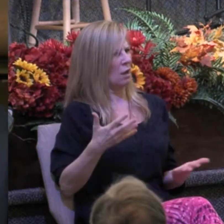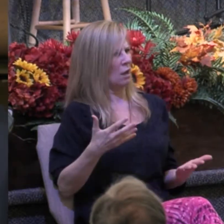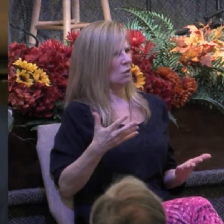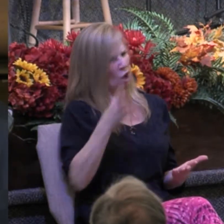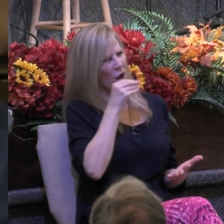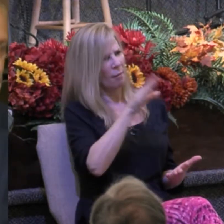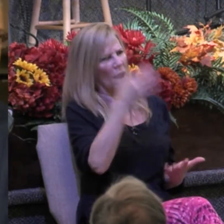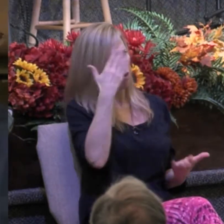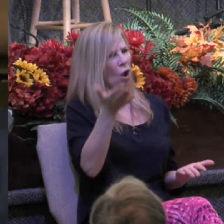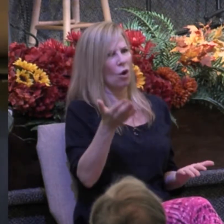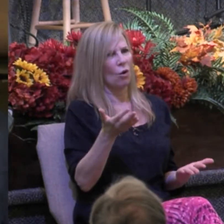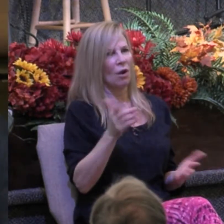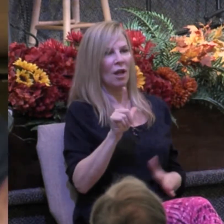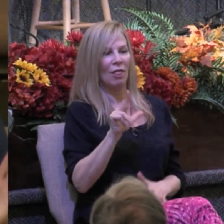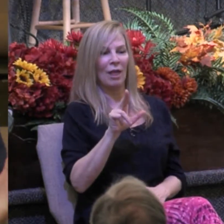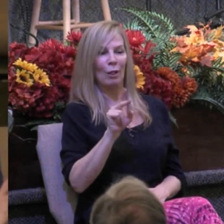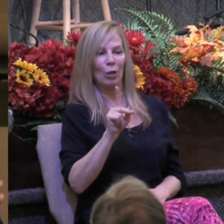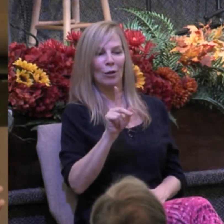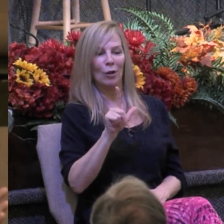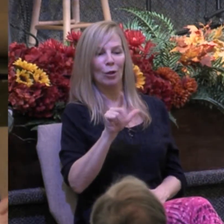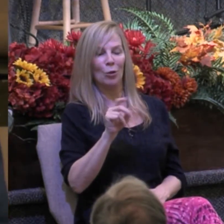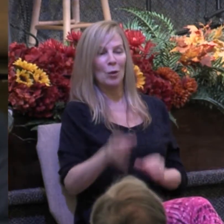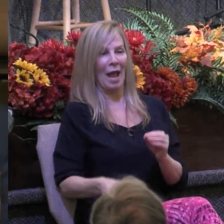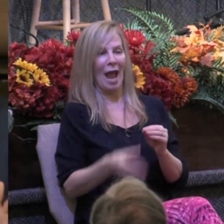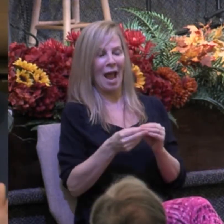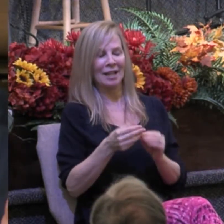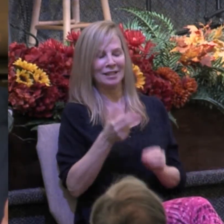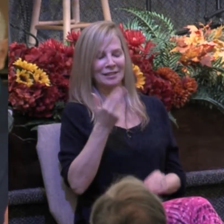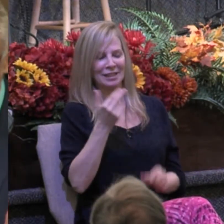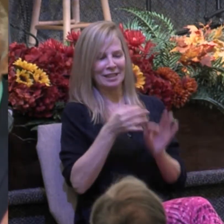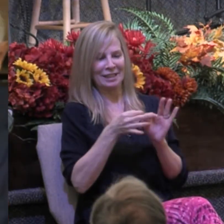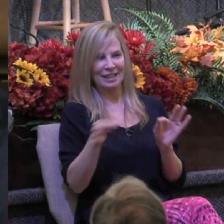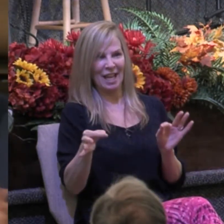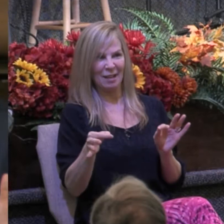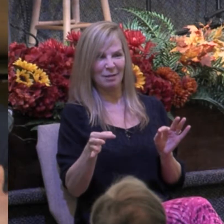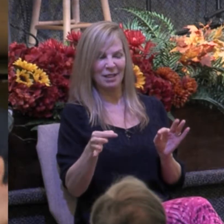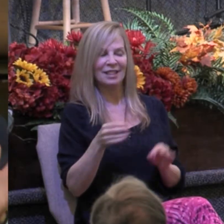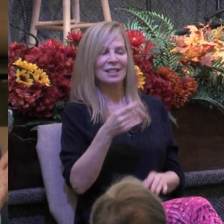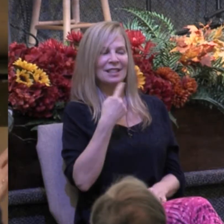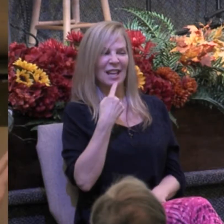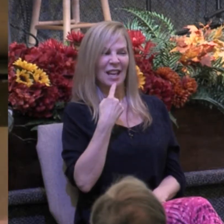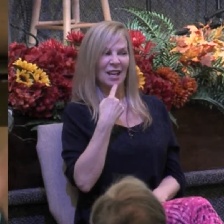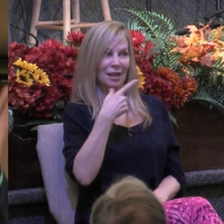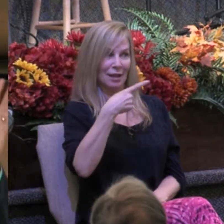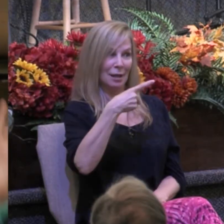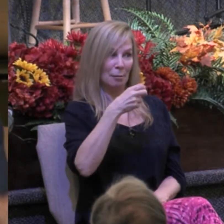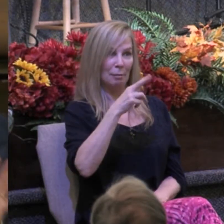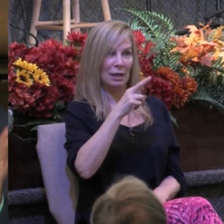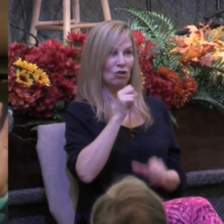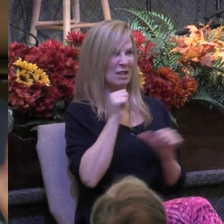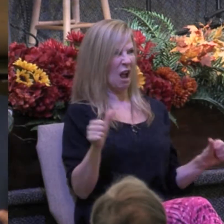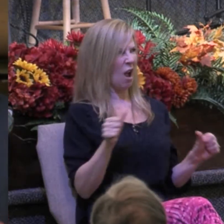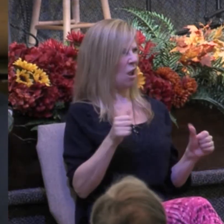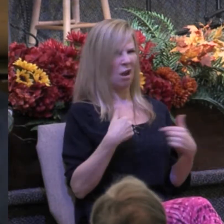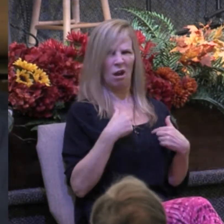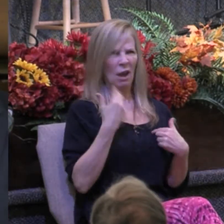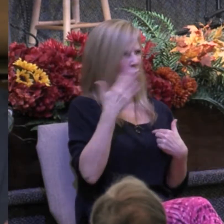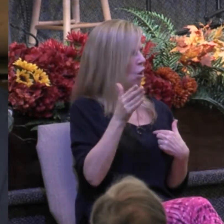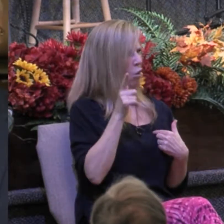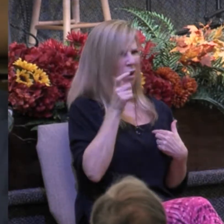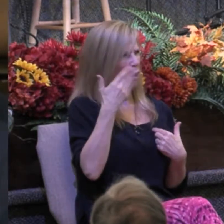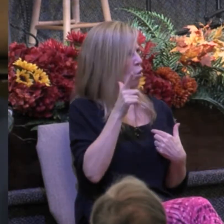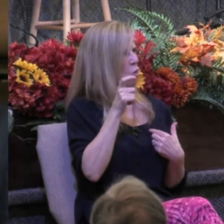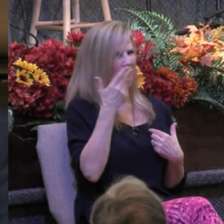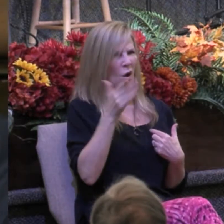then Luke adds this very poignant statement by telling us that as Peter was denying Jesus for the third and